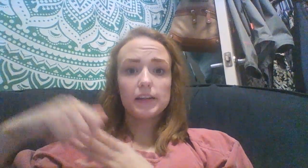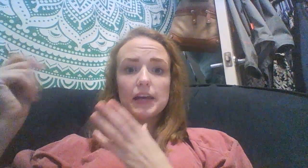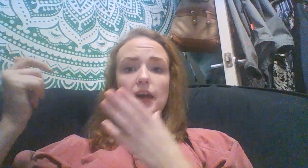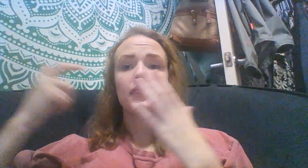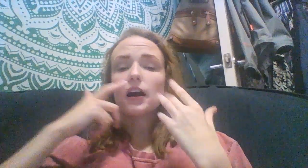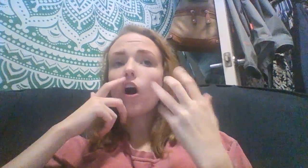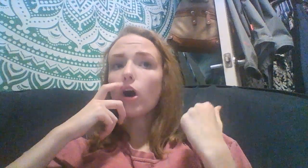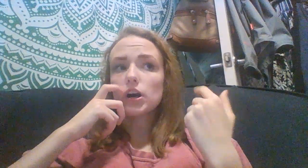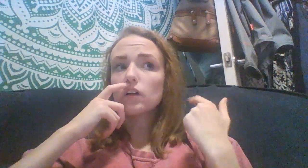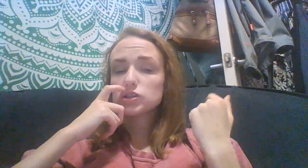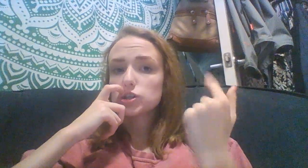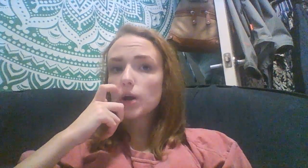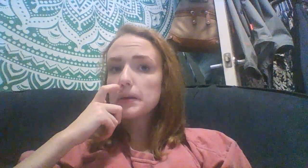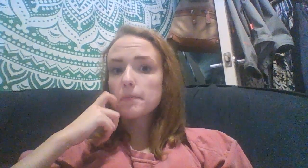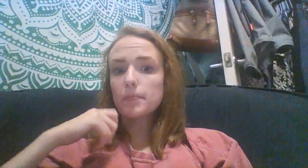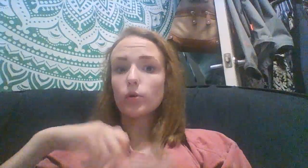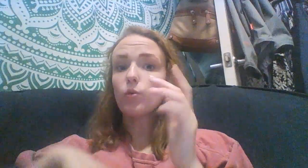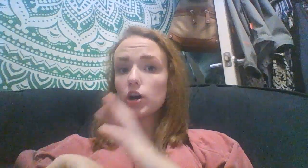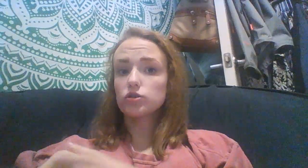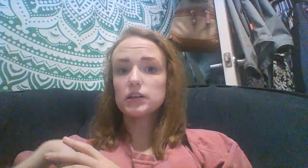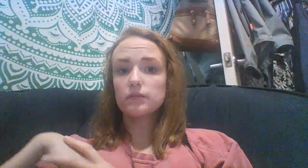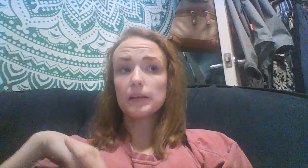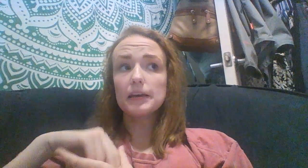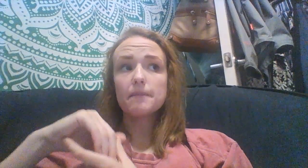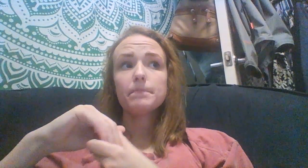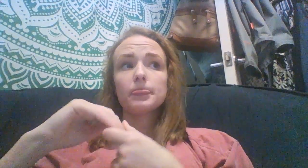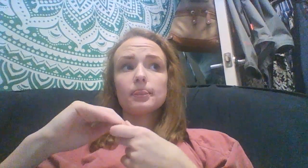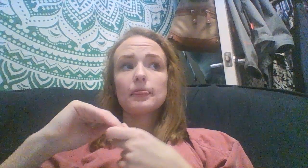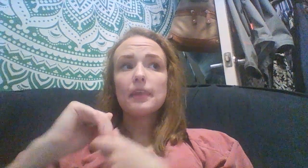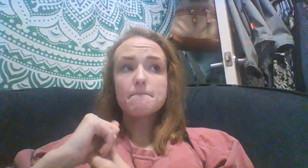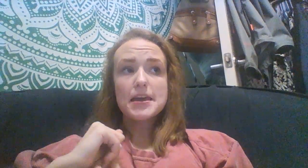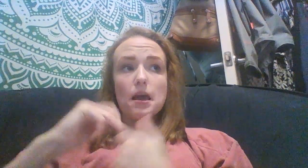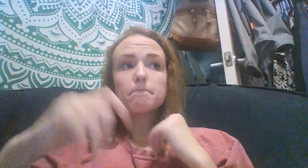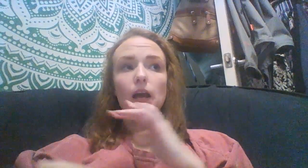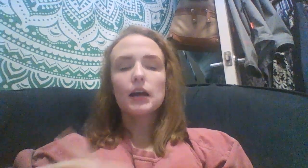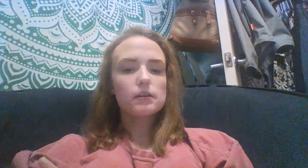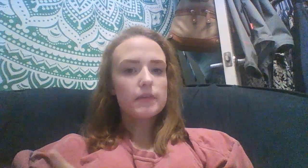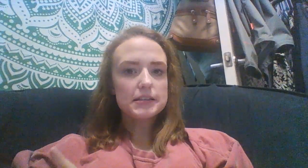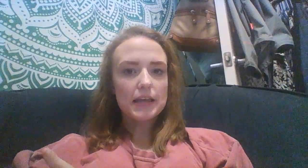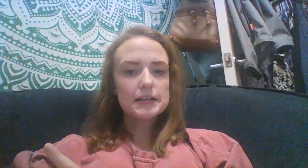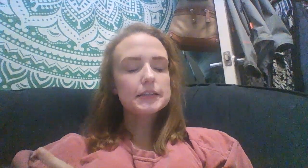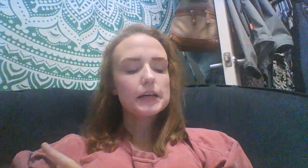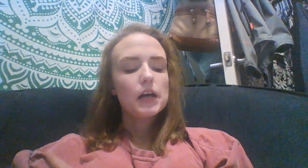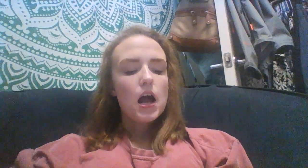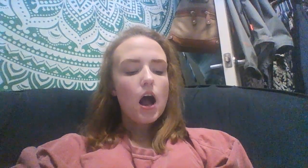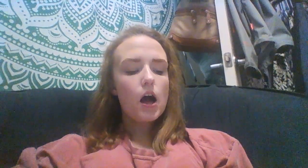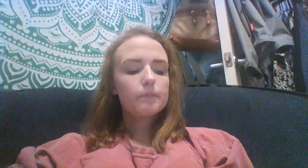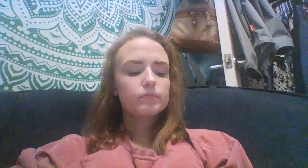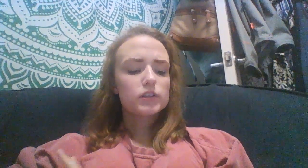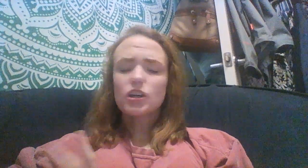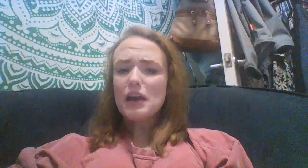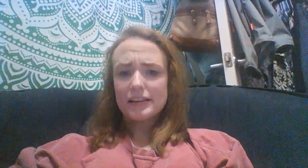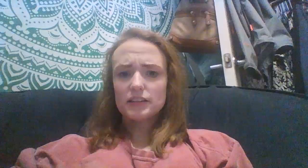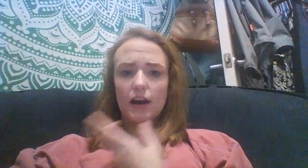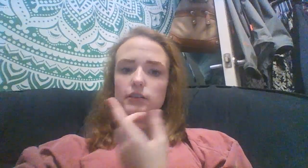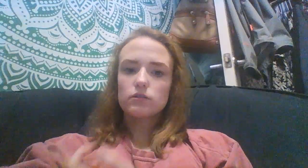differently. There are so many people who are treated differently than me because of these things. So yes, I do